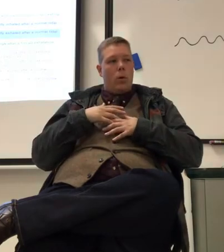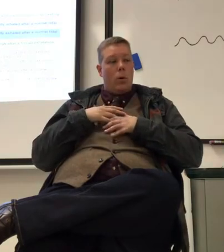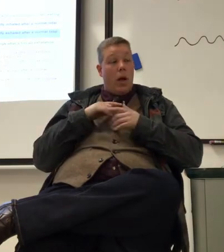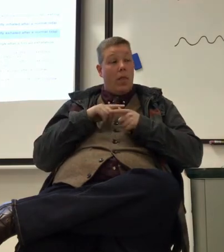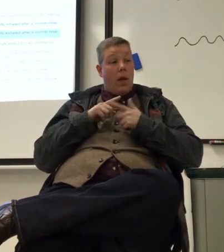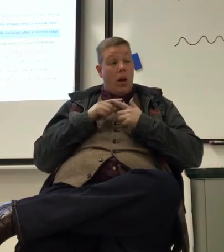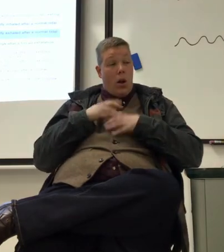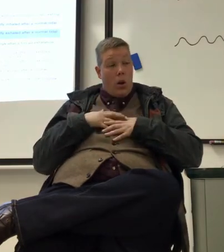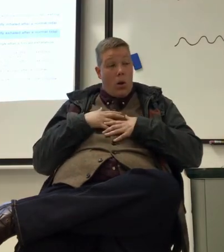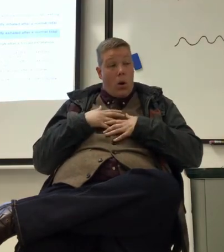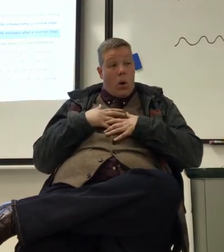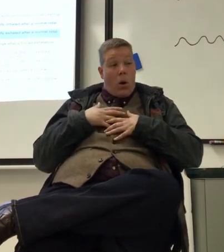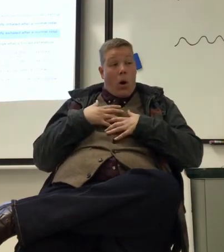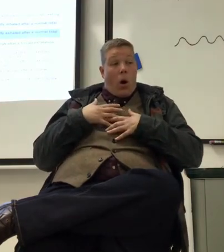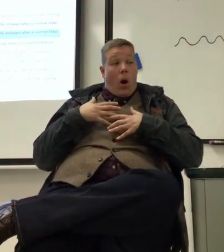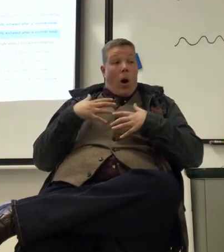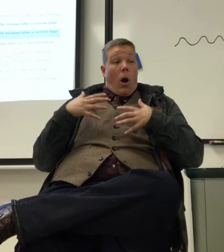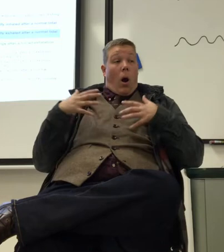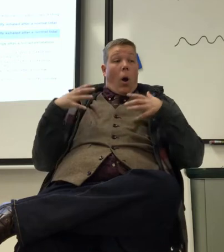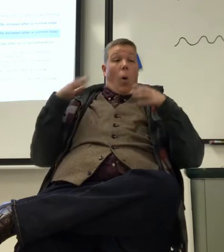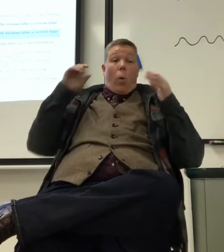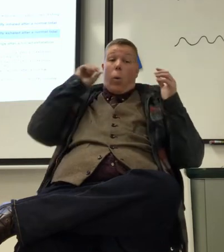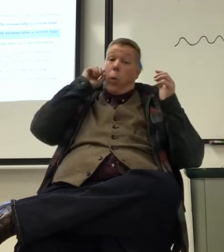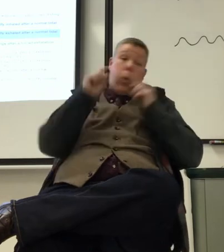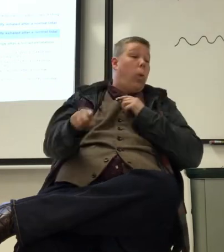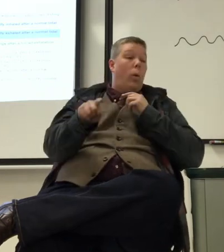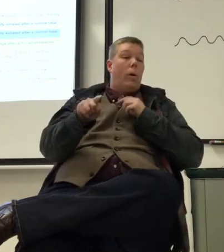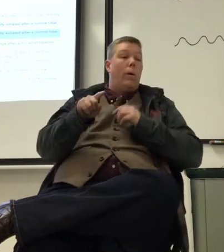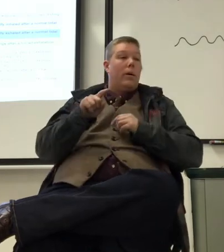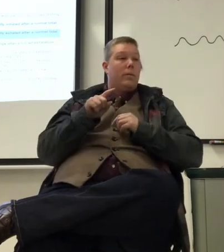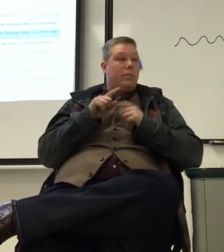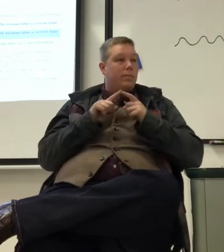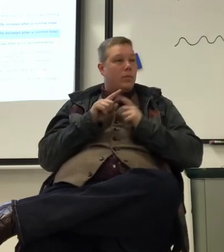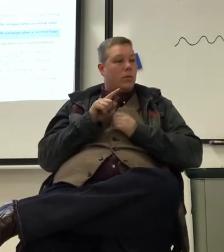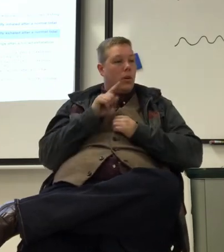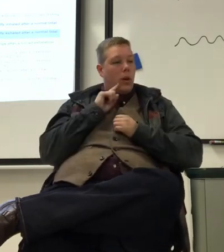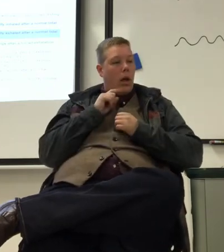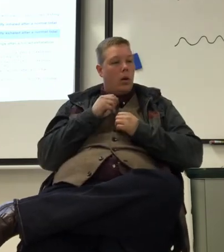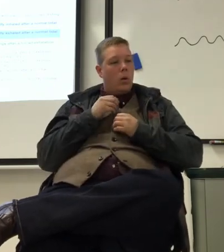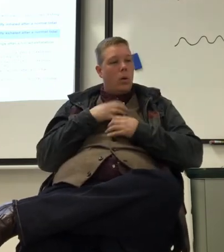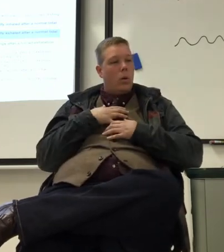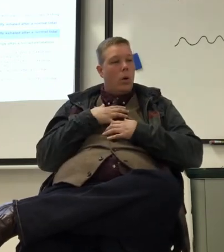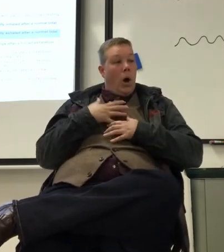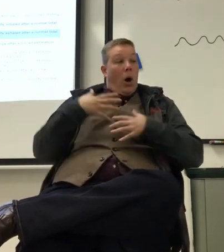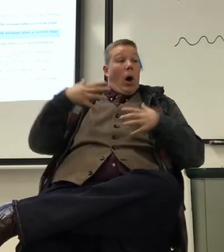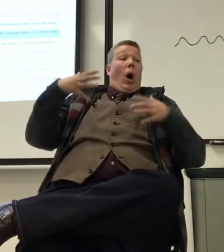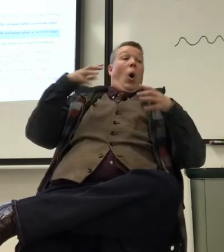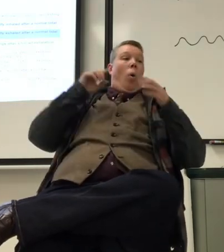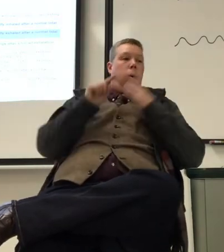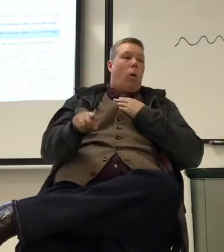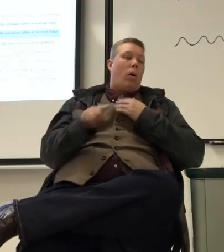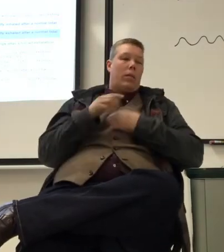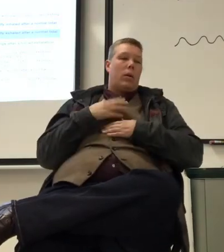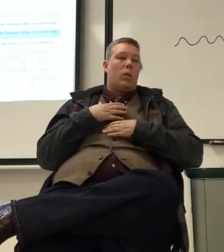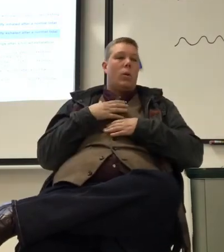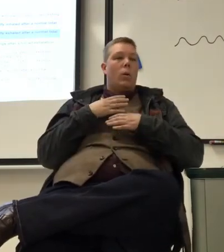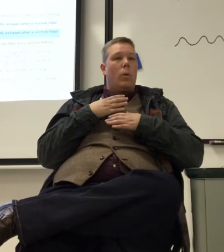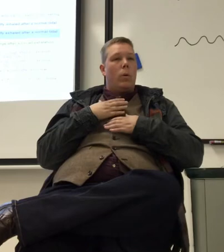breath in and blow it all the way out as fast as you can. Super deep breath in, super deep breath out, and then another